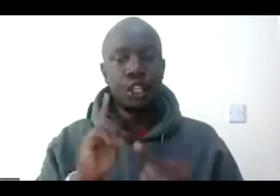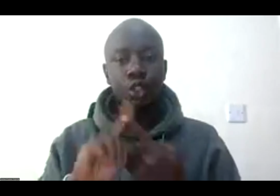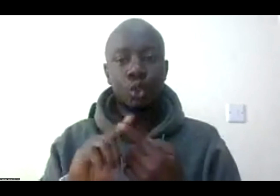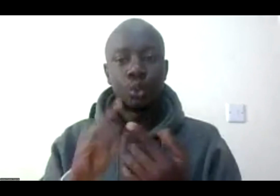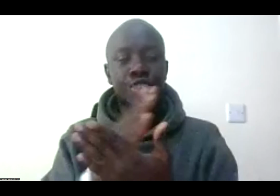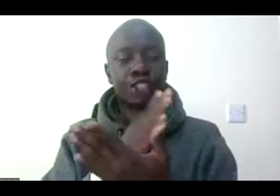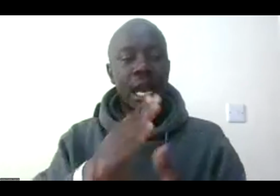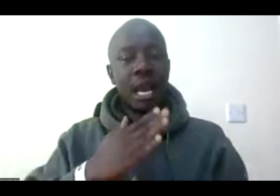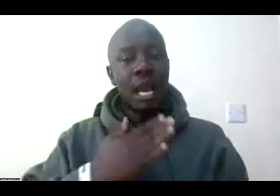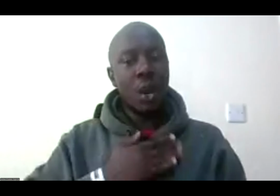glad to be here.